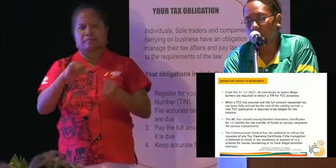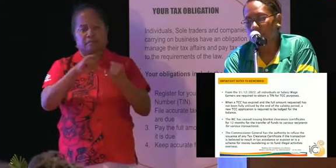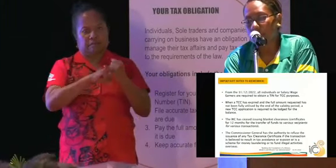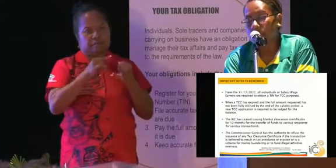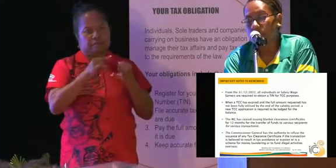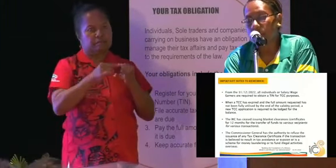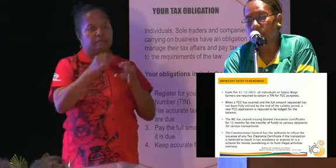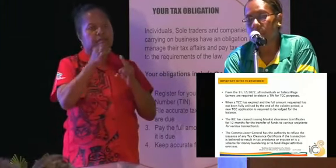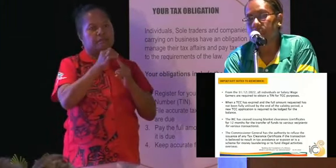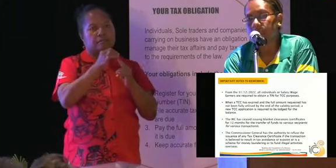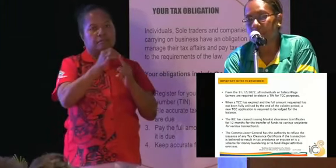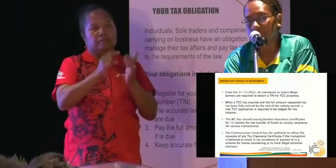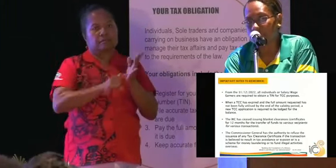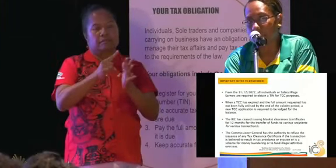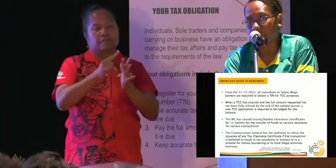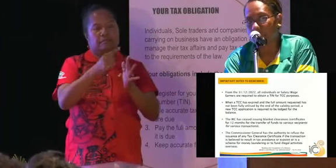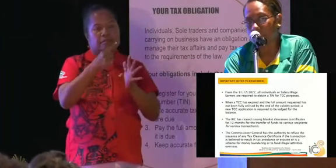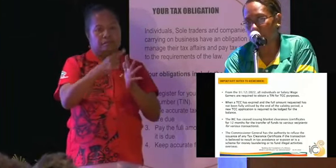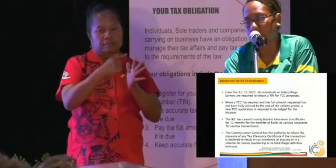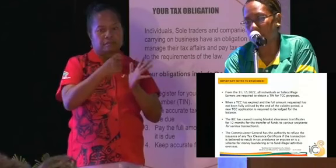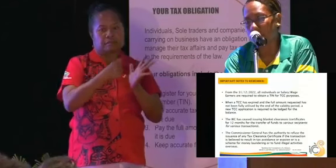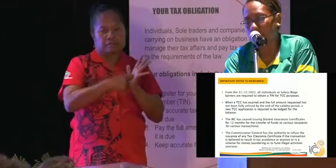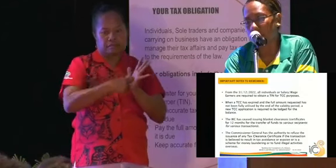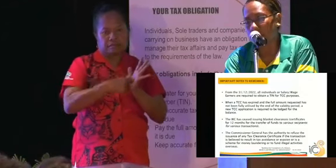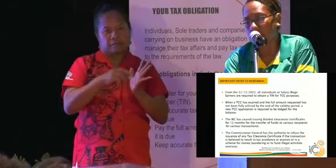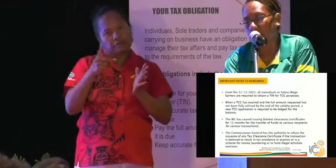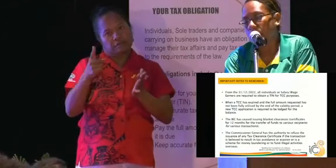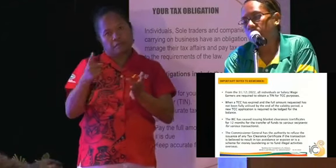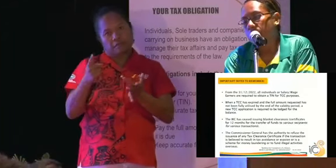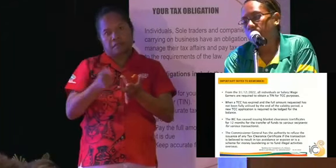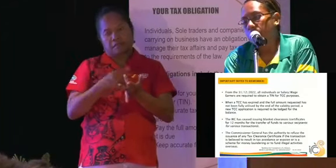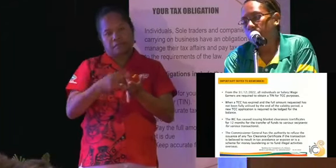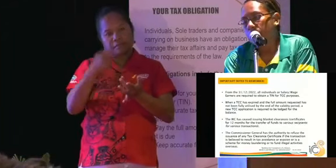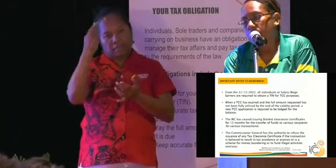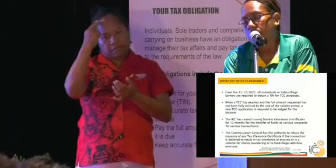service provider for a specific country.